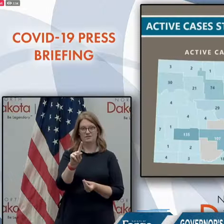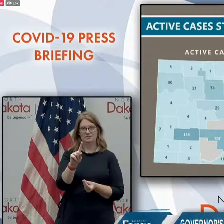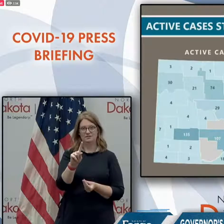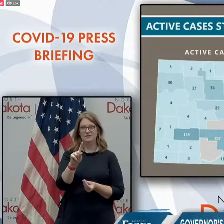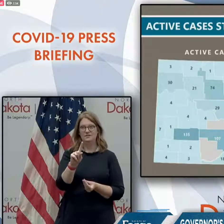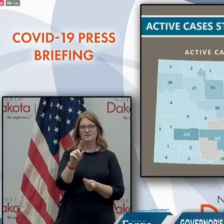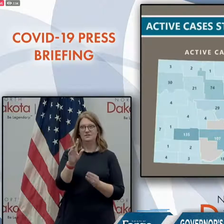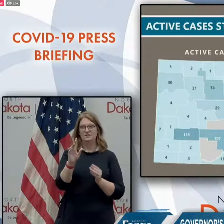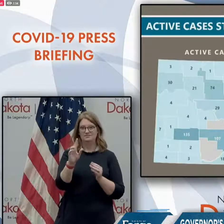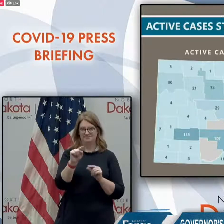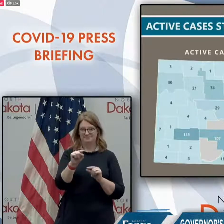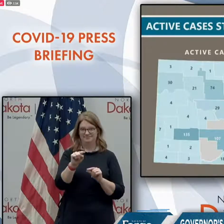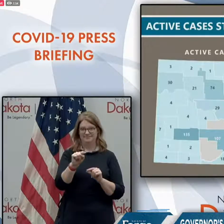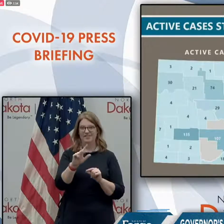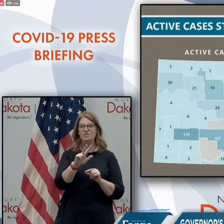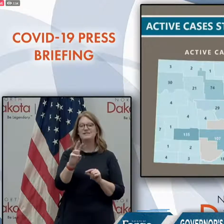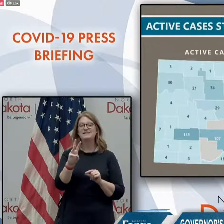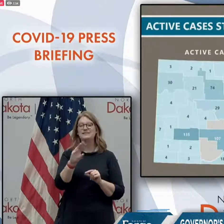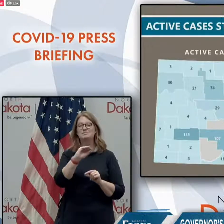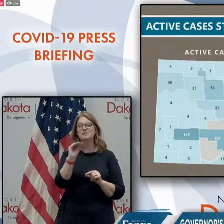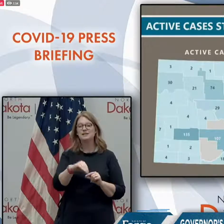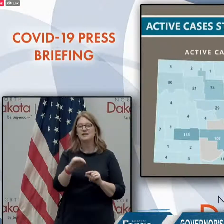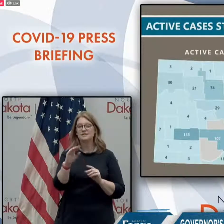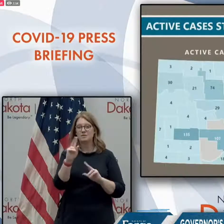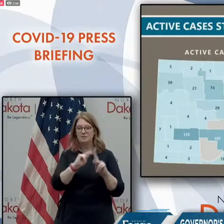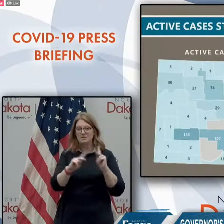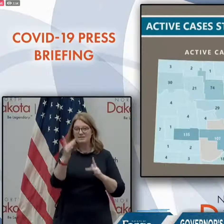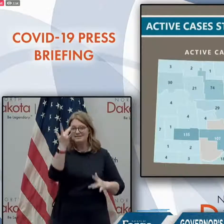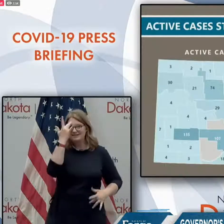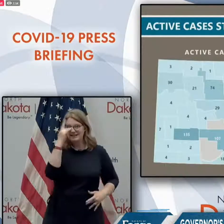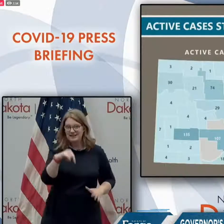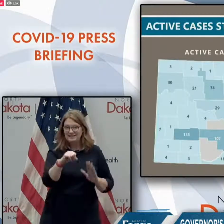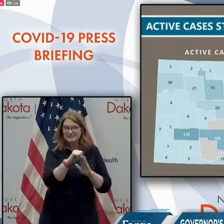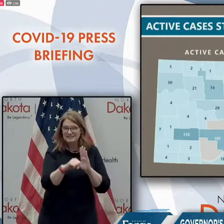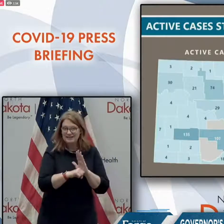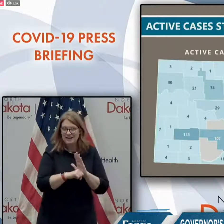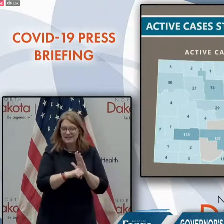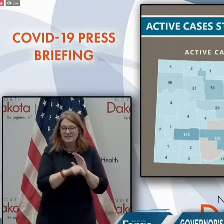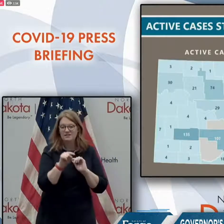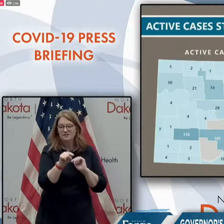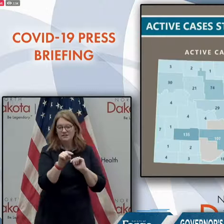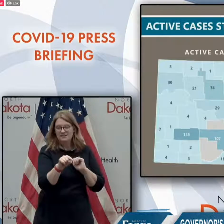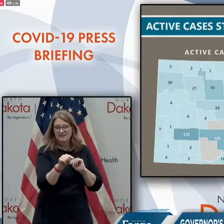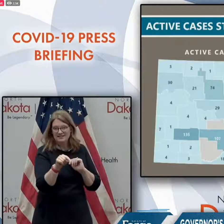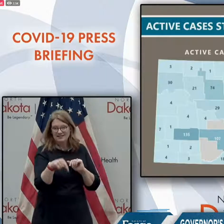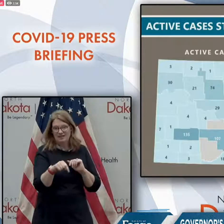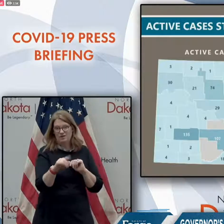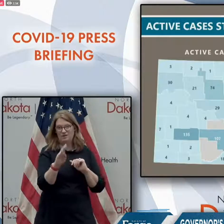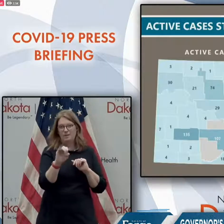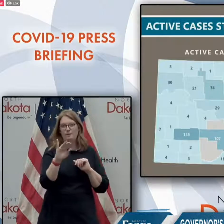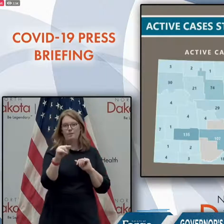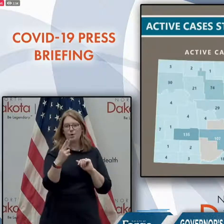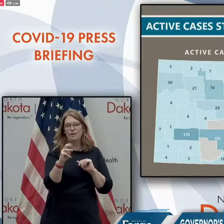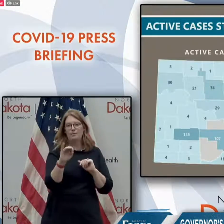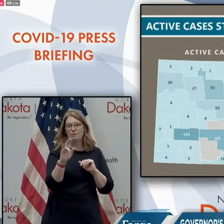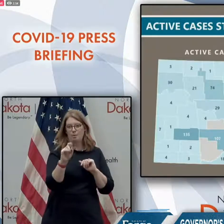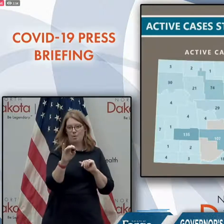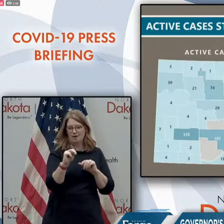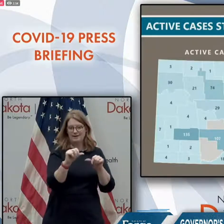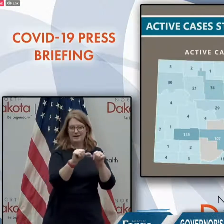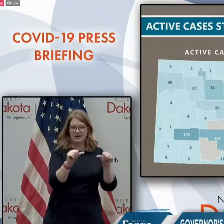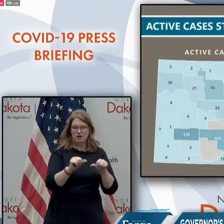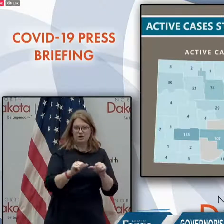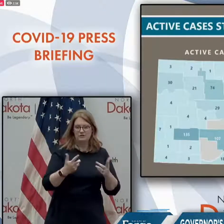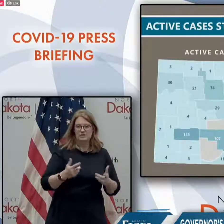the state, are in Burleigh Morton, and those 2 counties only represent 17% of the population. But other places we're,